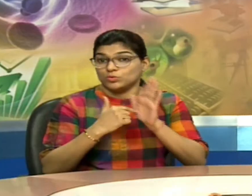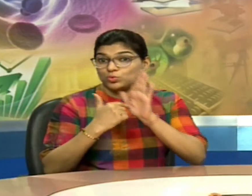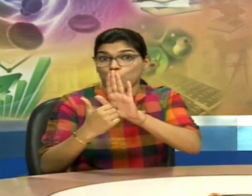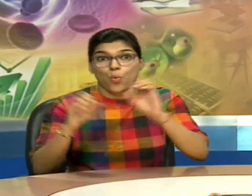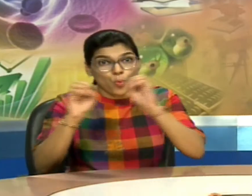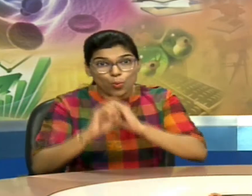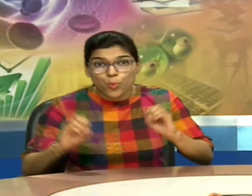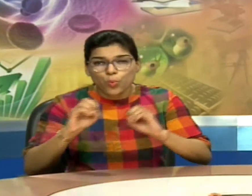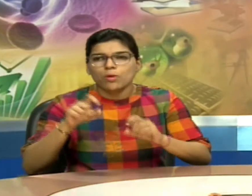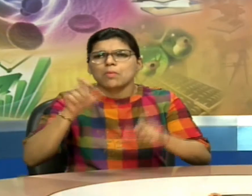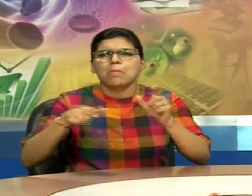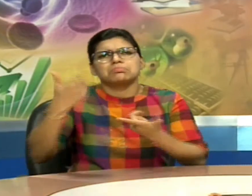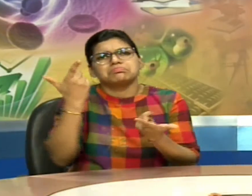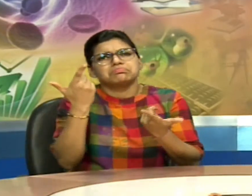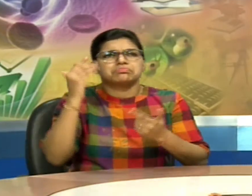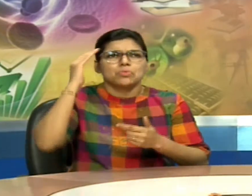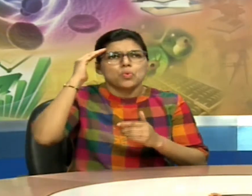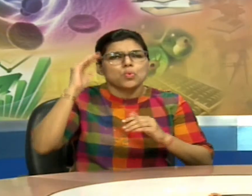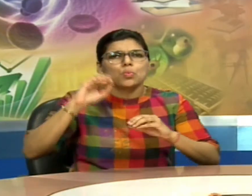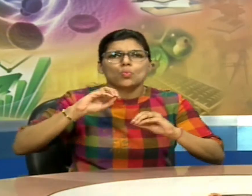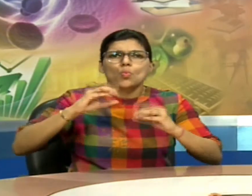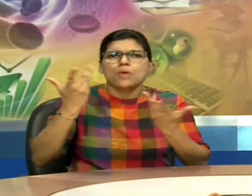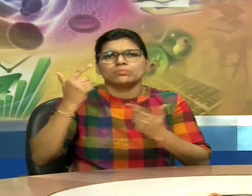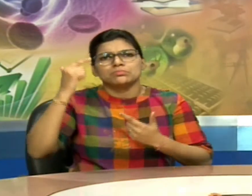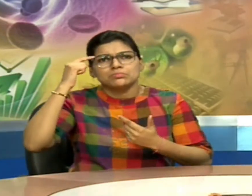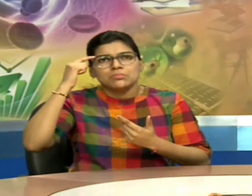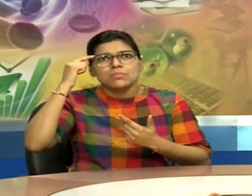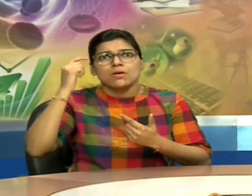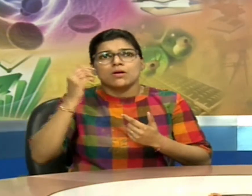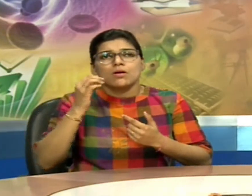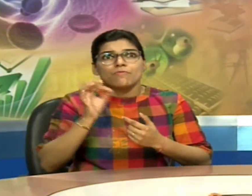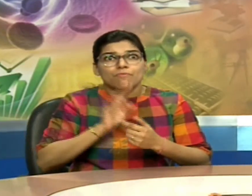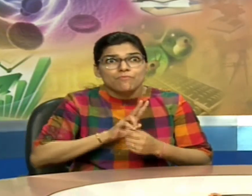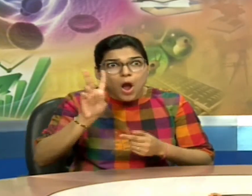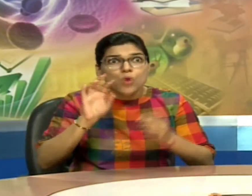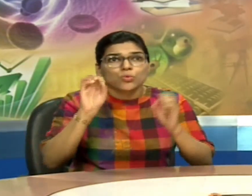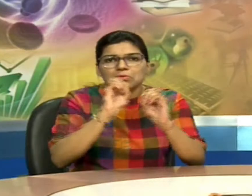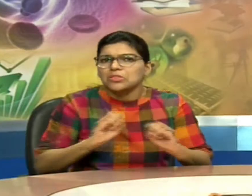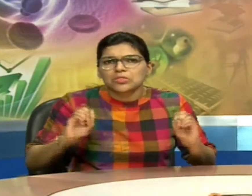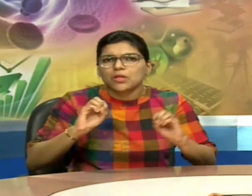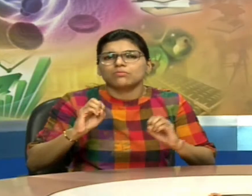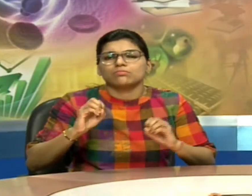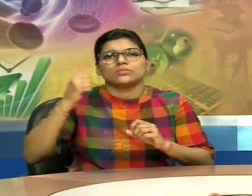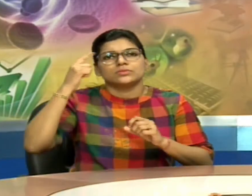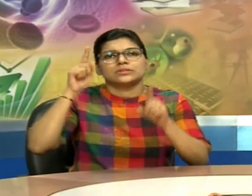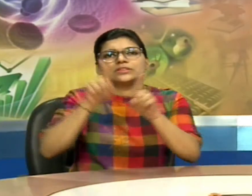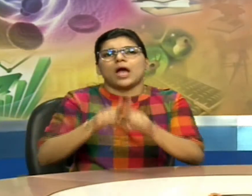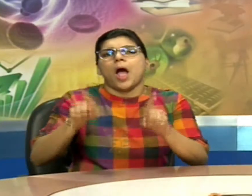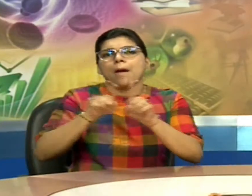It means to show that we value and we appreciate something.